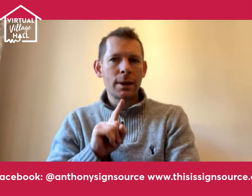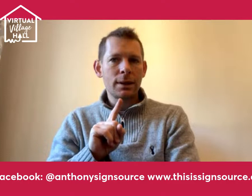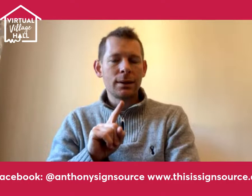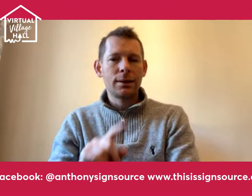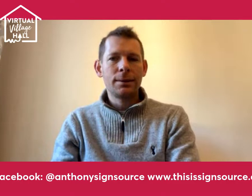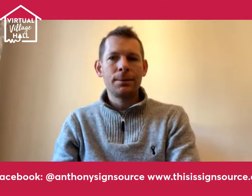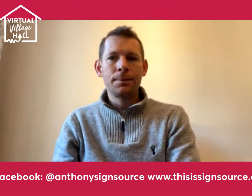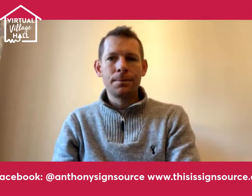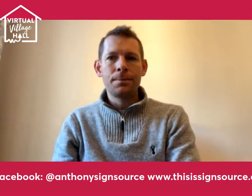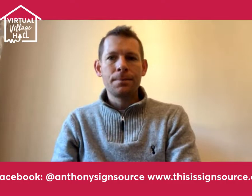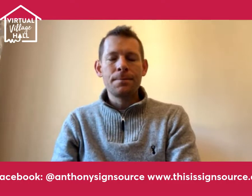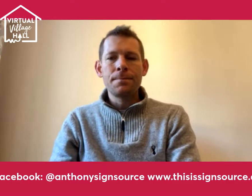woman.